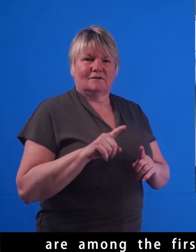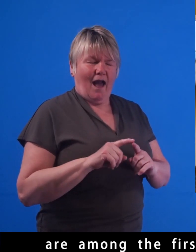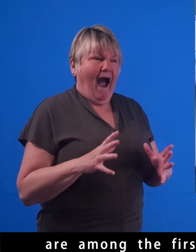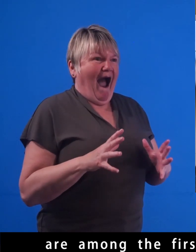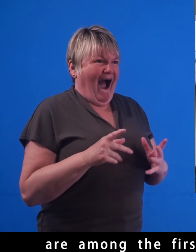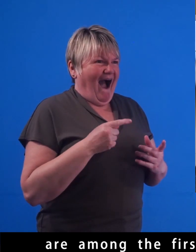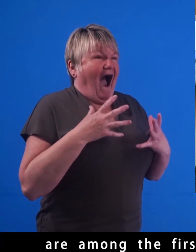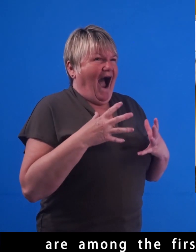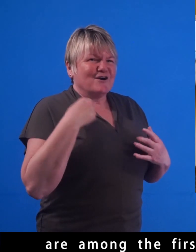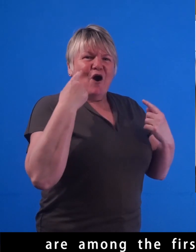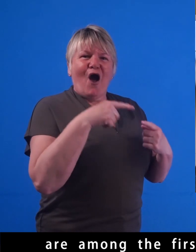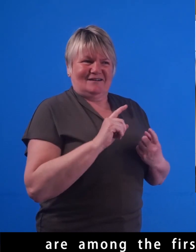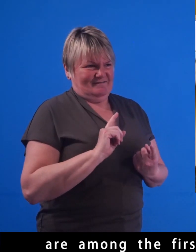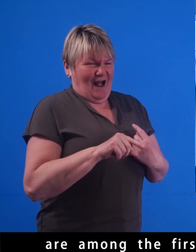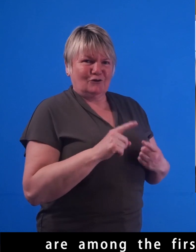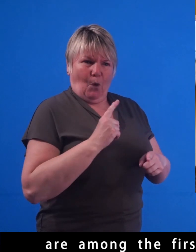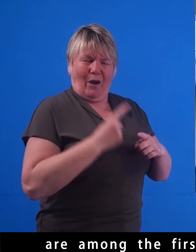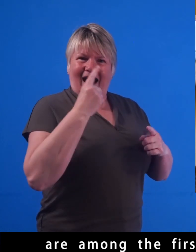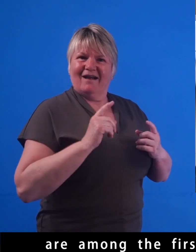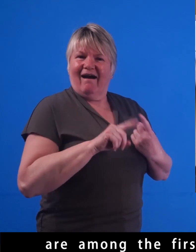they produce an instant reaction.